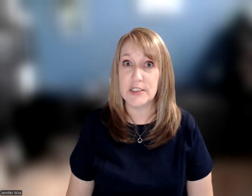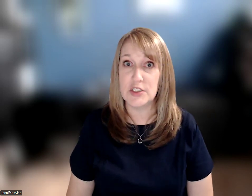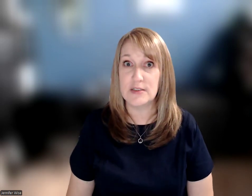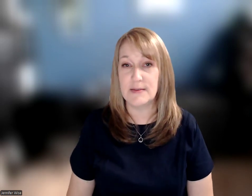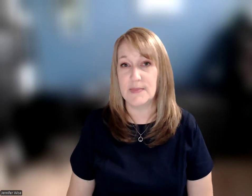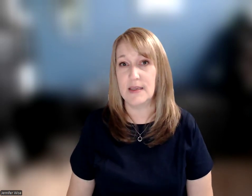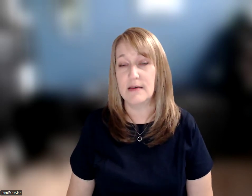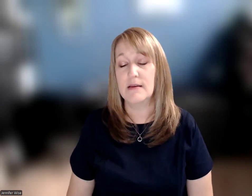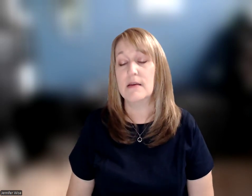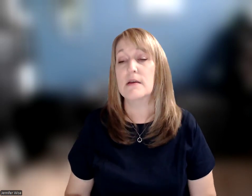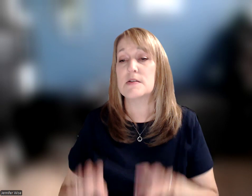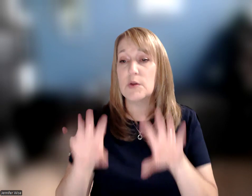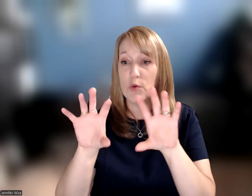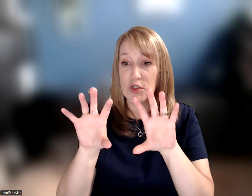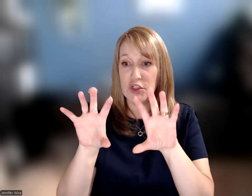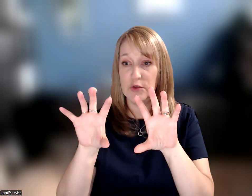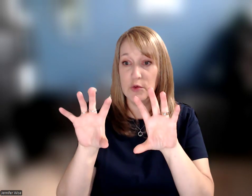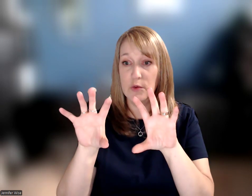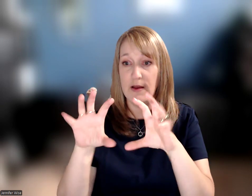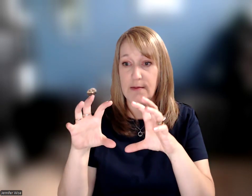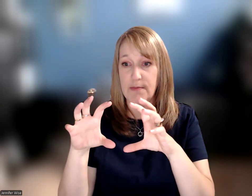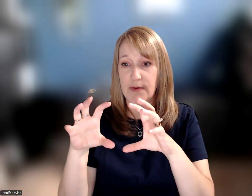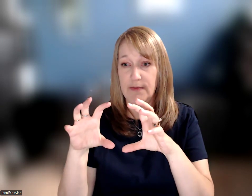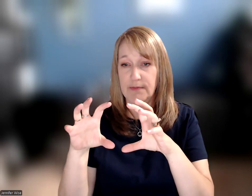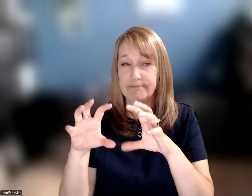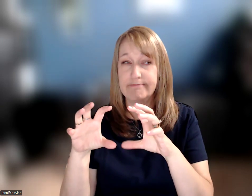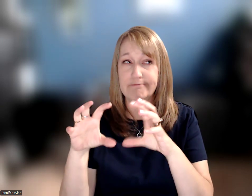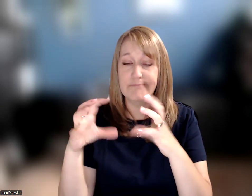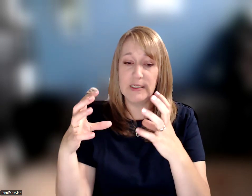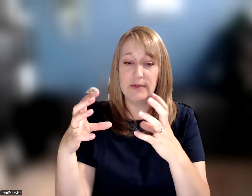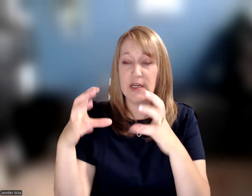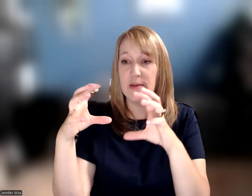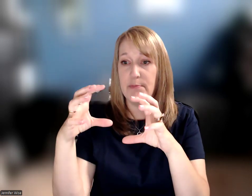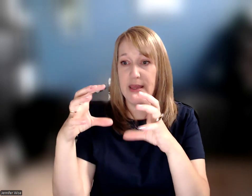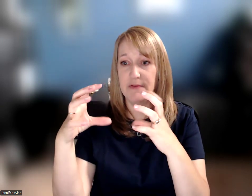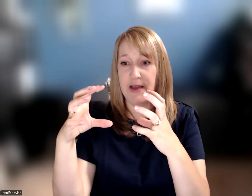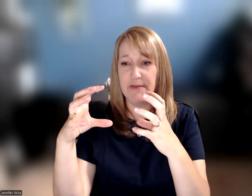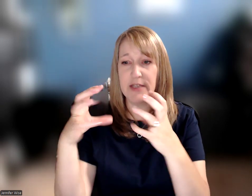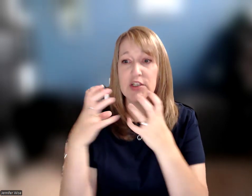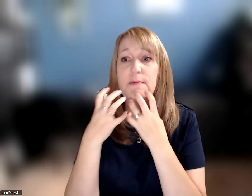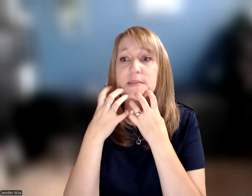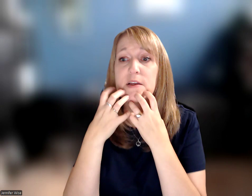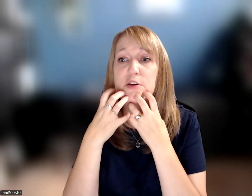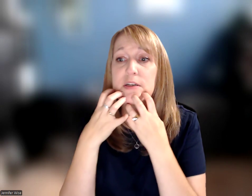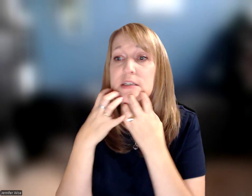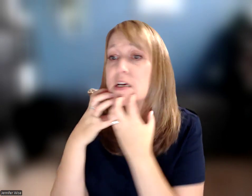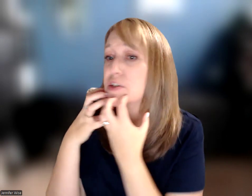cherish something. So you want two, well, they're kind of bent five hand shapes, and you're going to touch